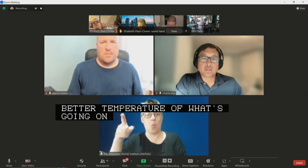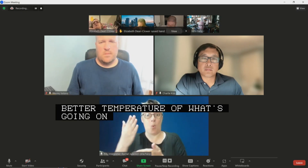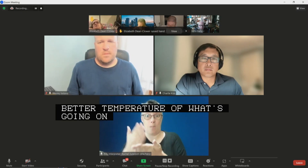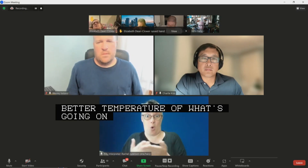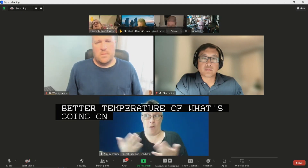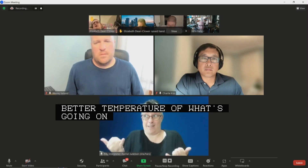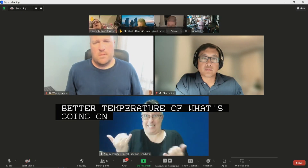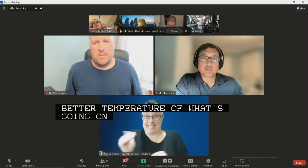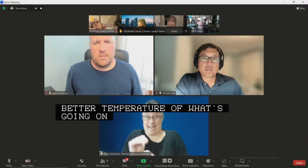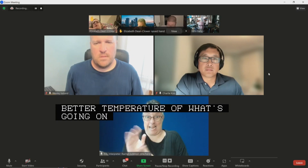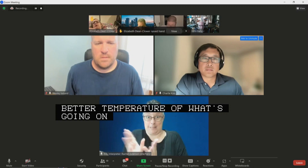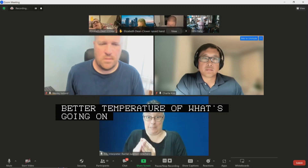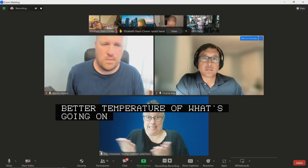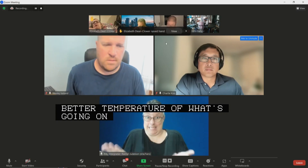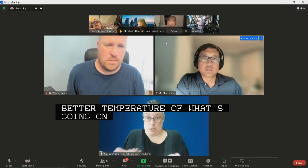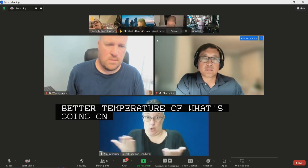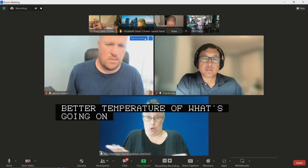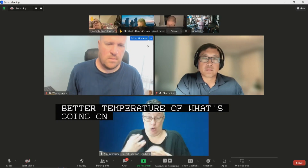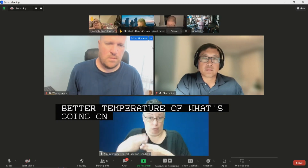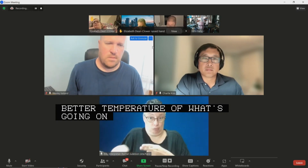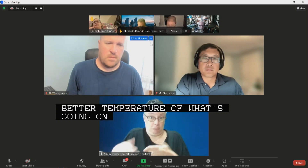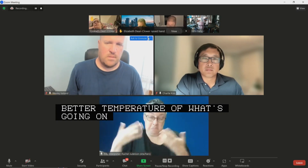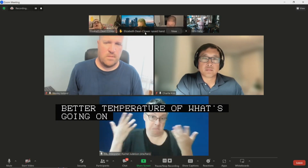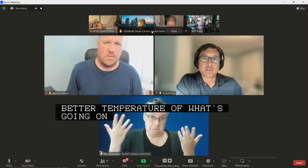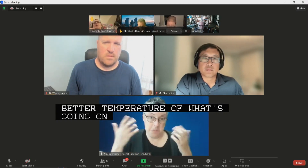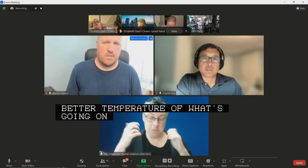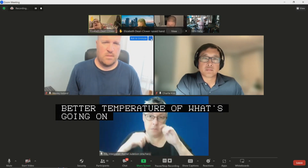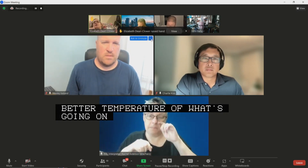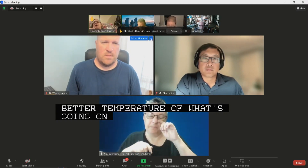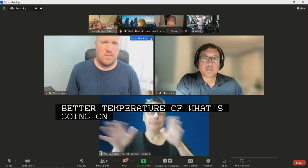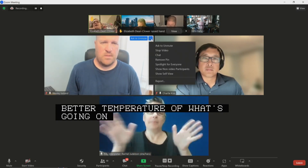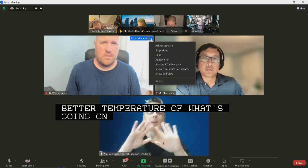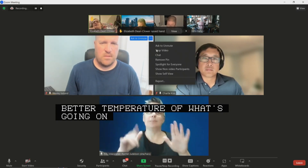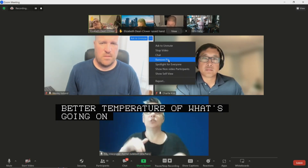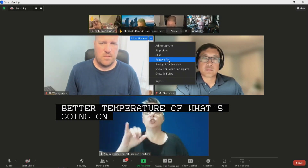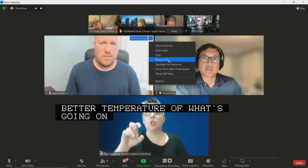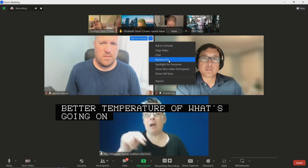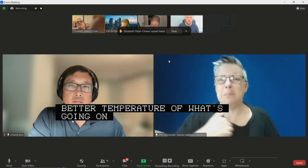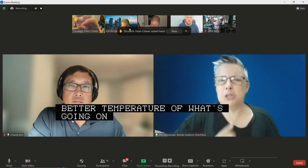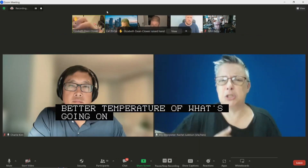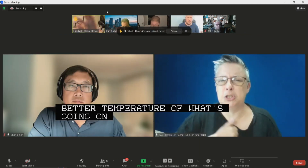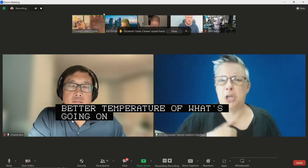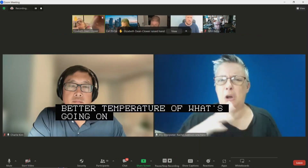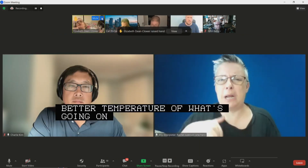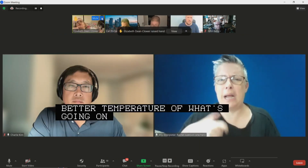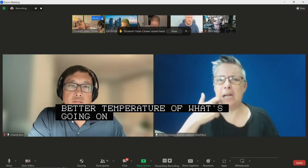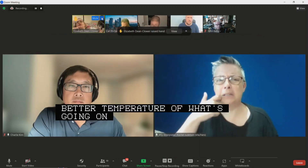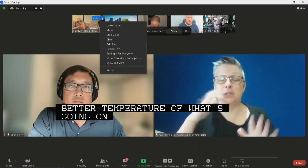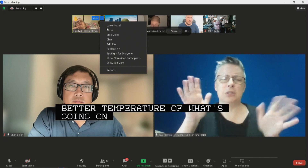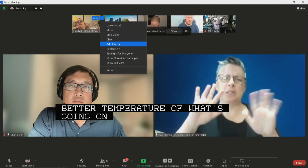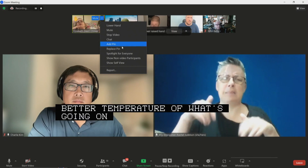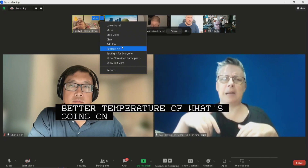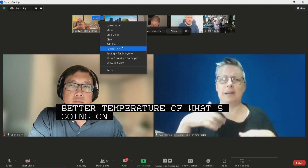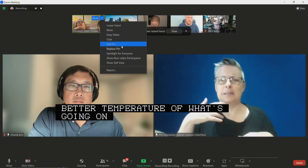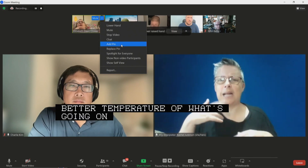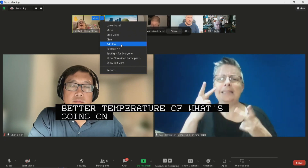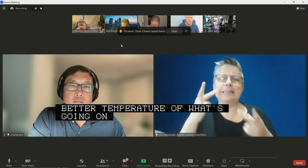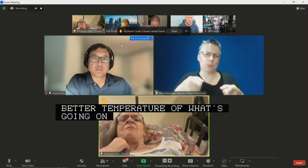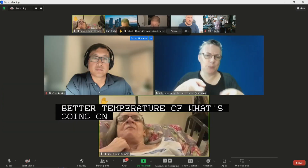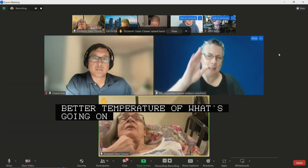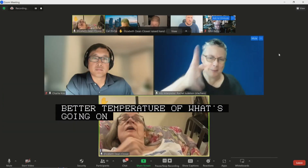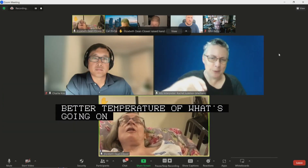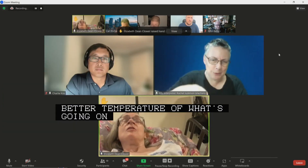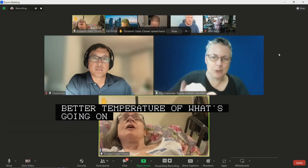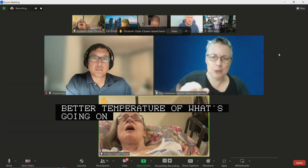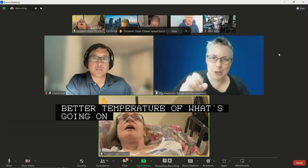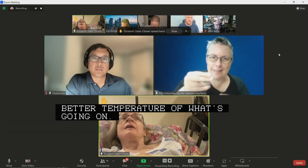tonight's meeting. That I'm sorry, John, I just, the way the screen is configured, I can't see it.